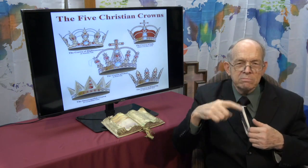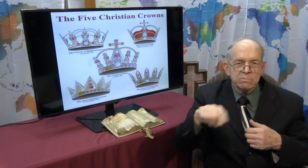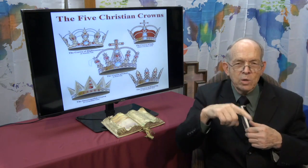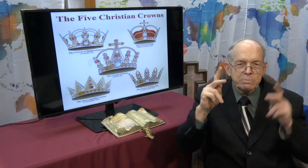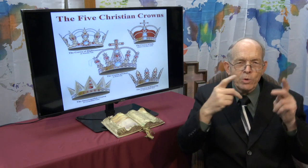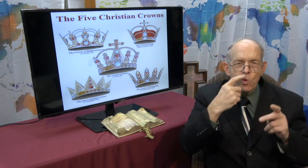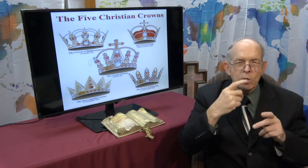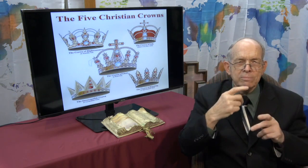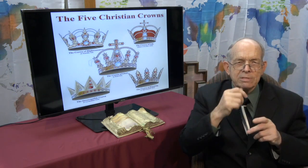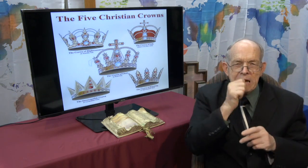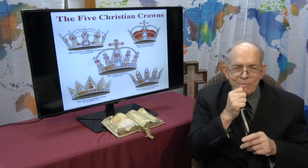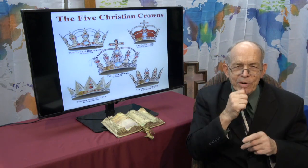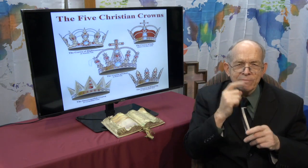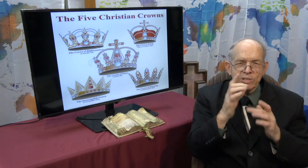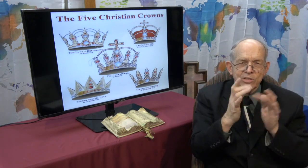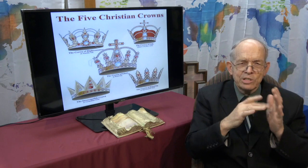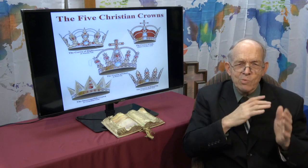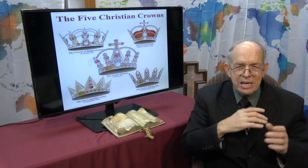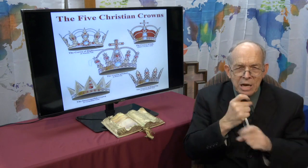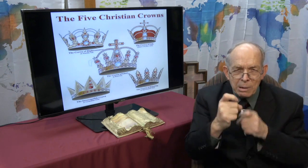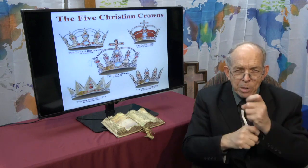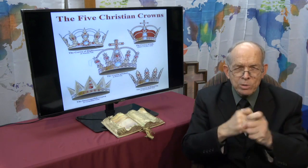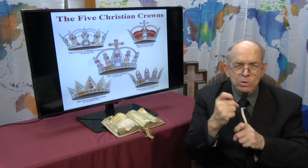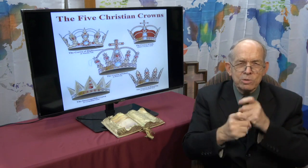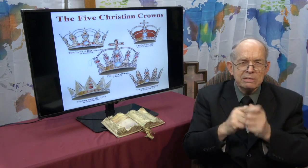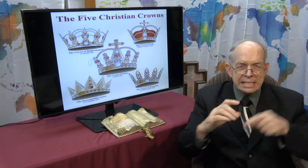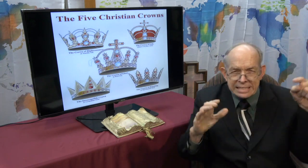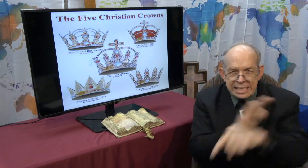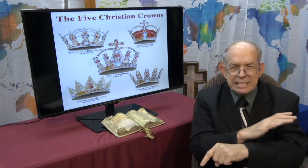those people who suffer with Jesus Christ, those who hear them.